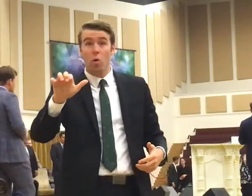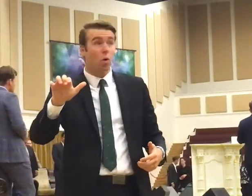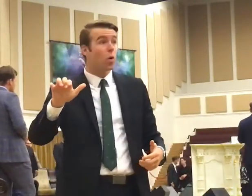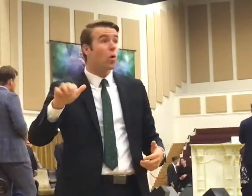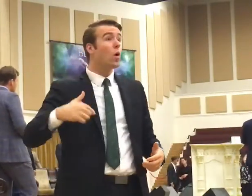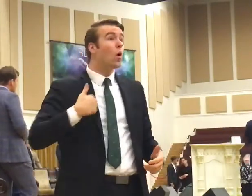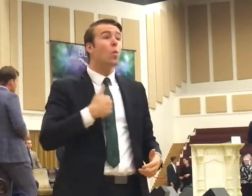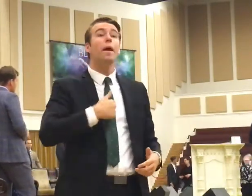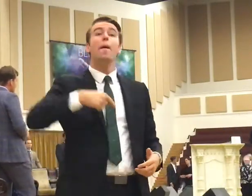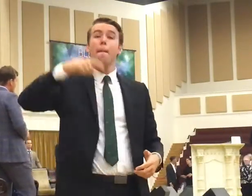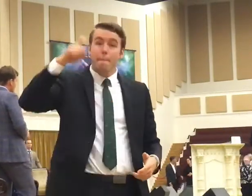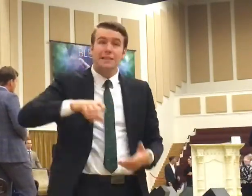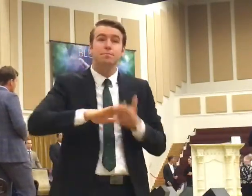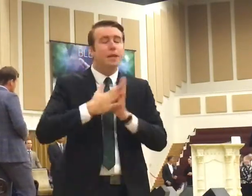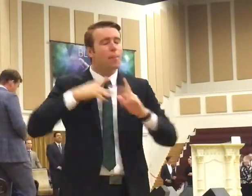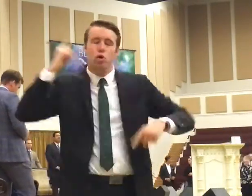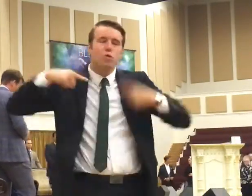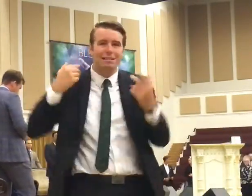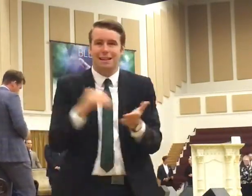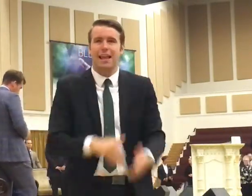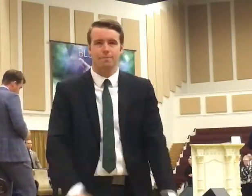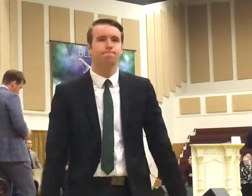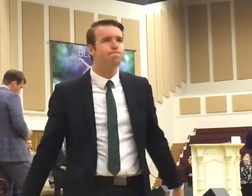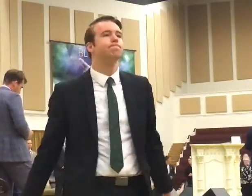we got to get crazy again.